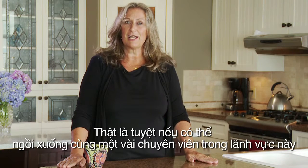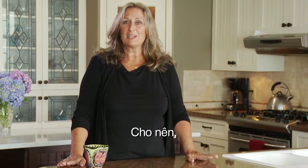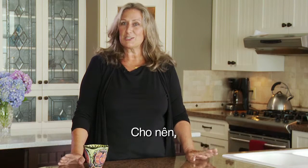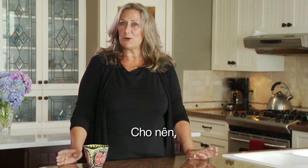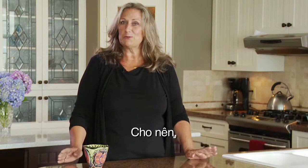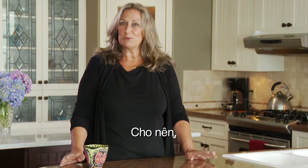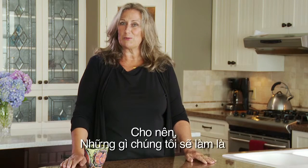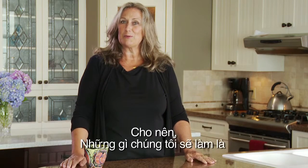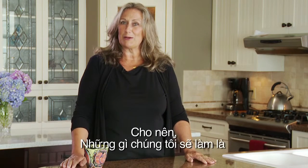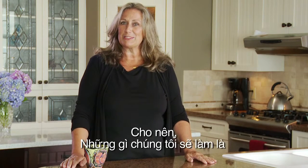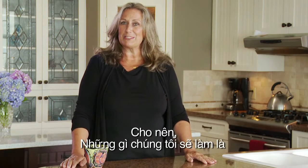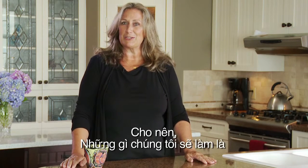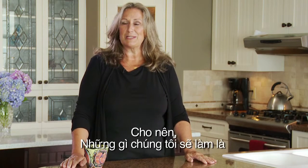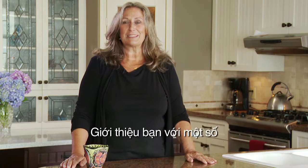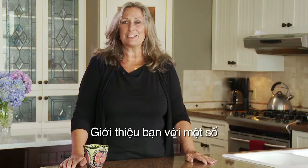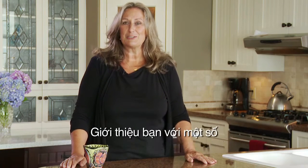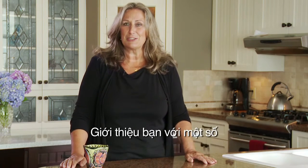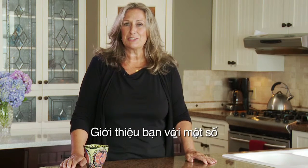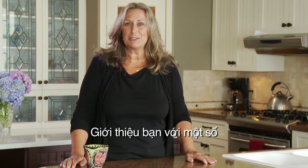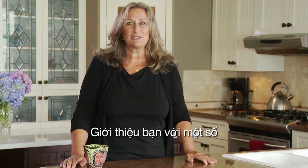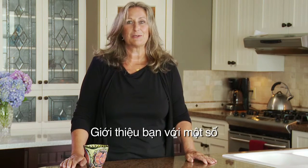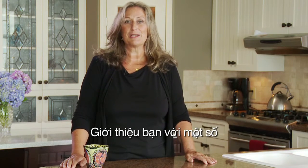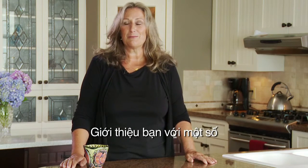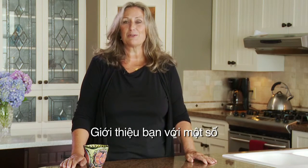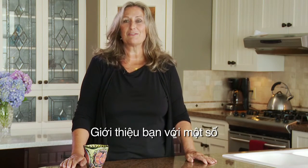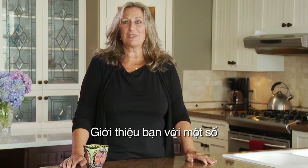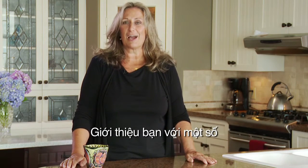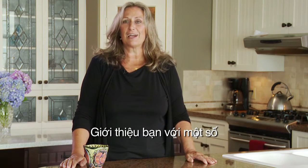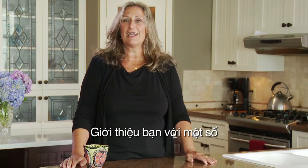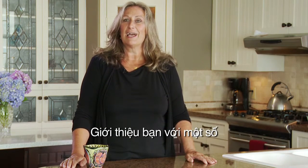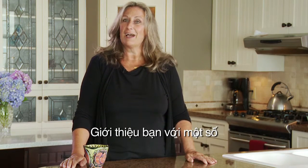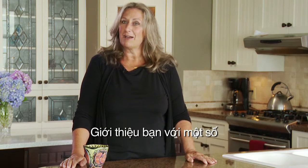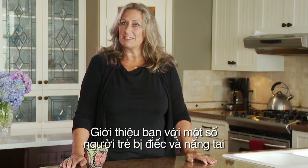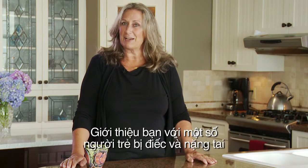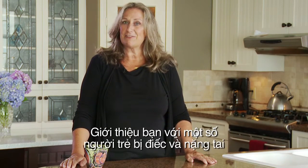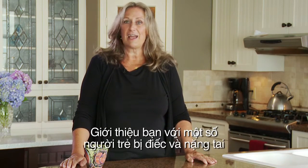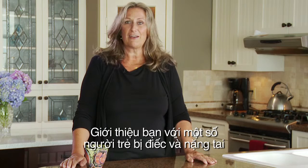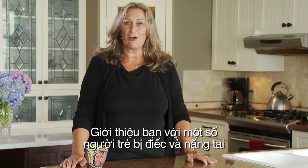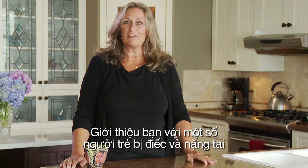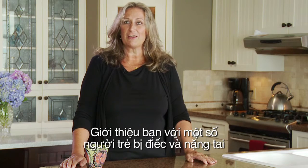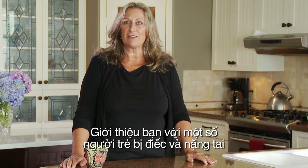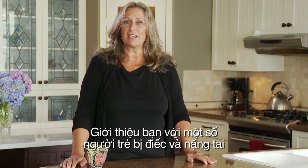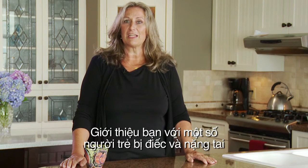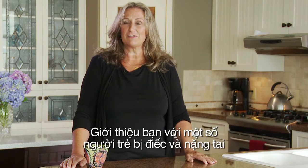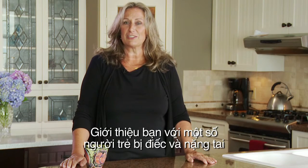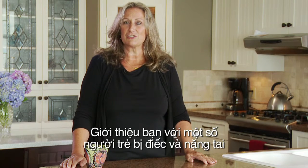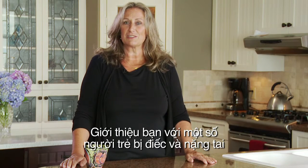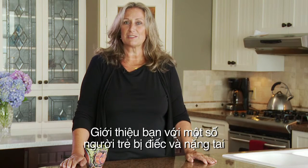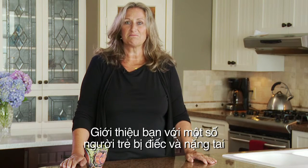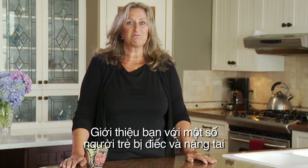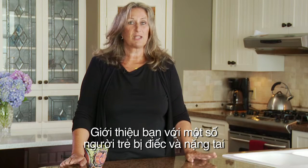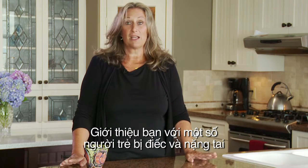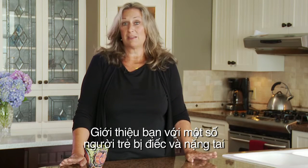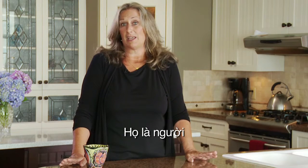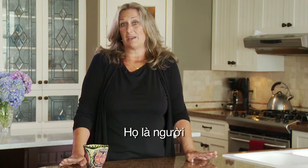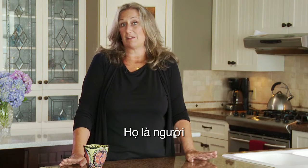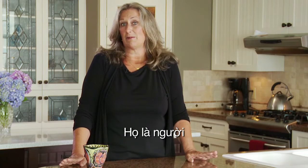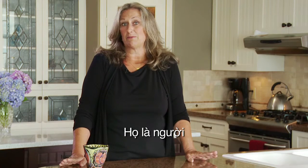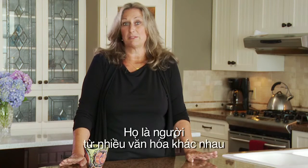So, what we're about to do is introduce you to a number of young deaf and hard of hearing individuals. They come from